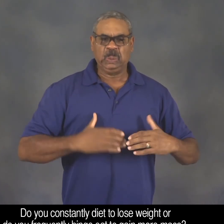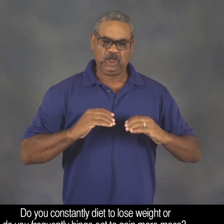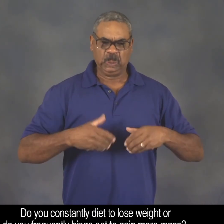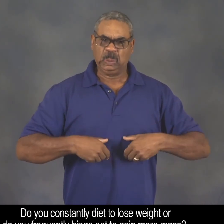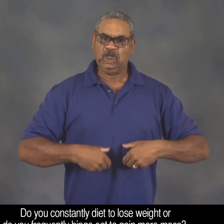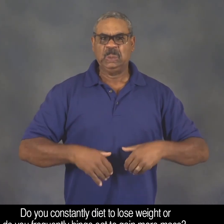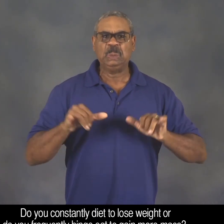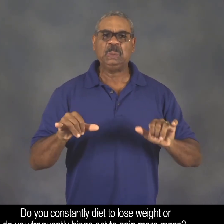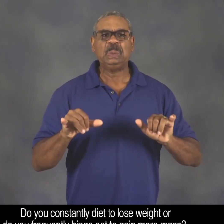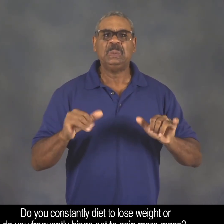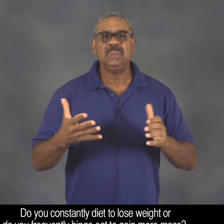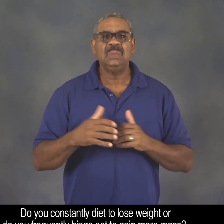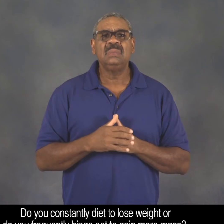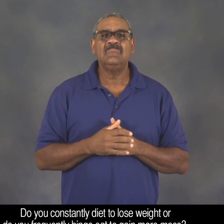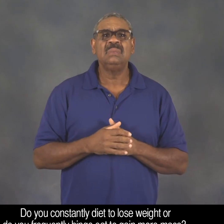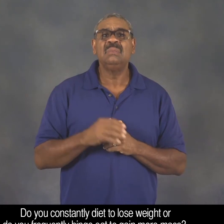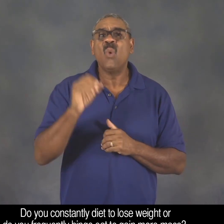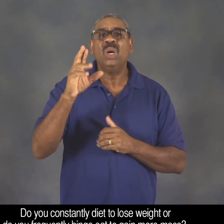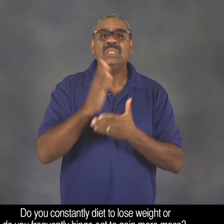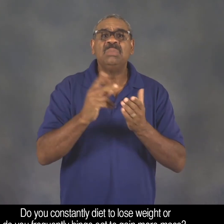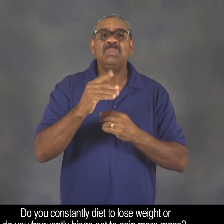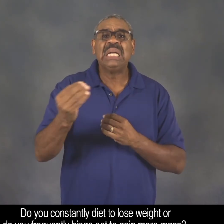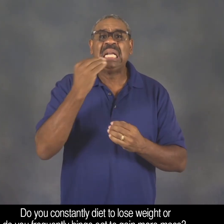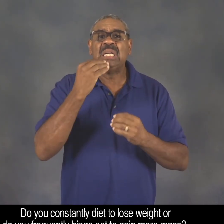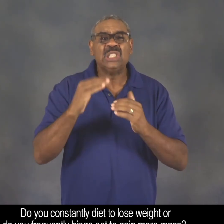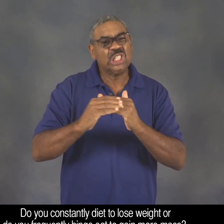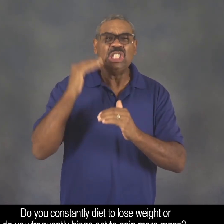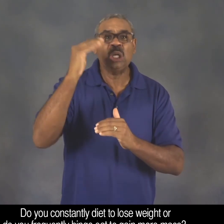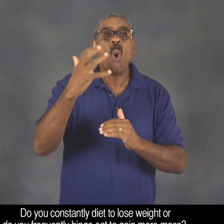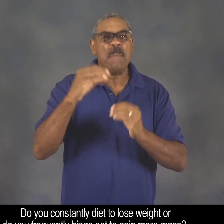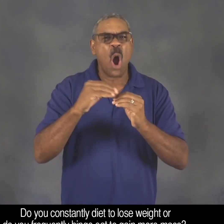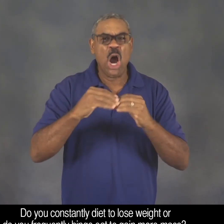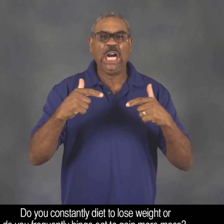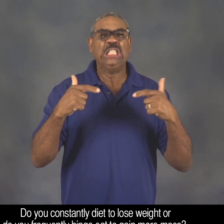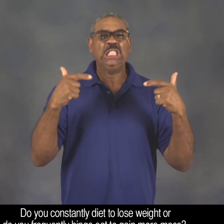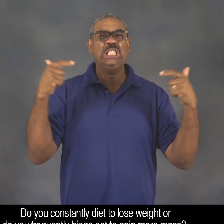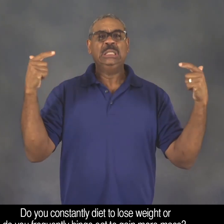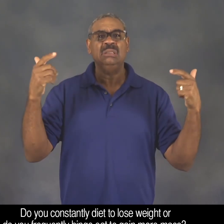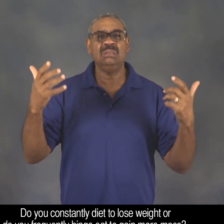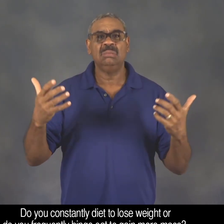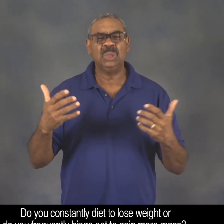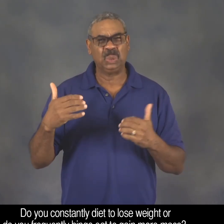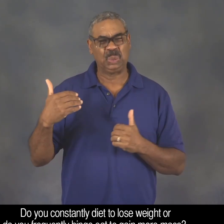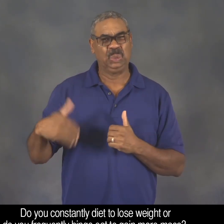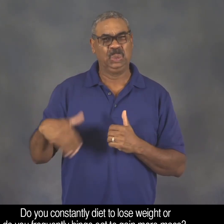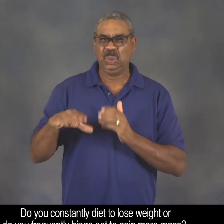Do you constantly diet to lose weight, or do you frequently binge eat to gain more mass?